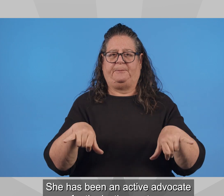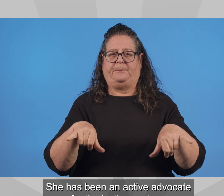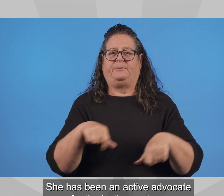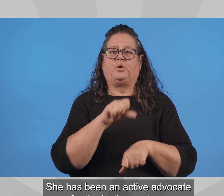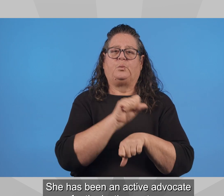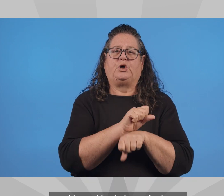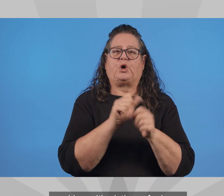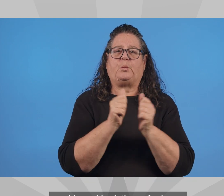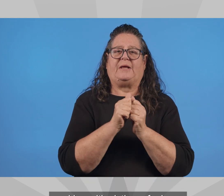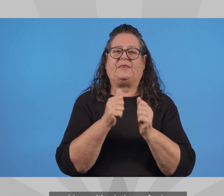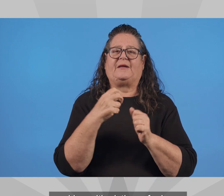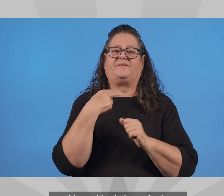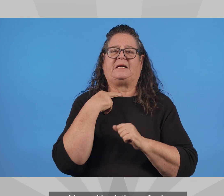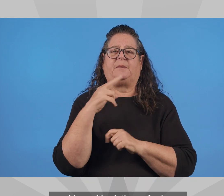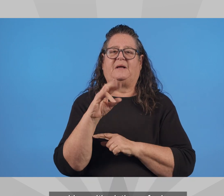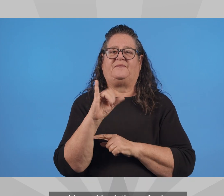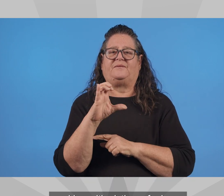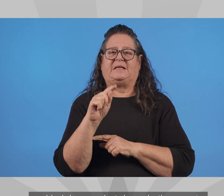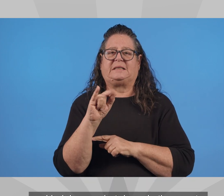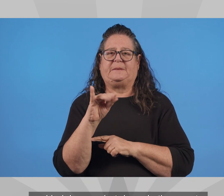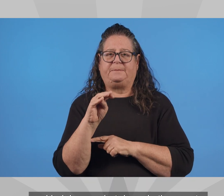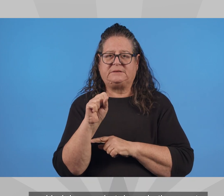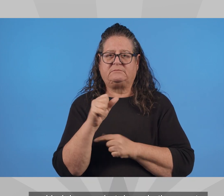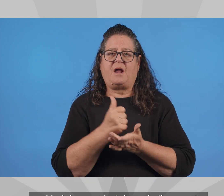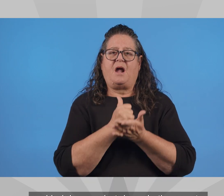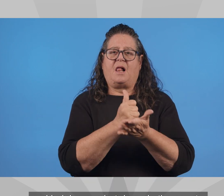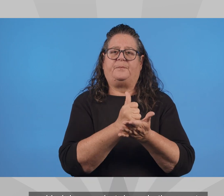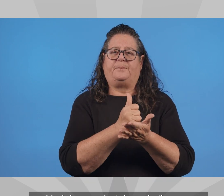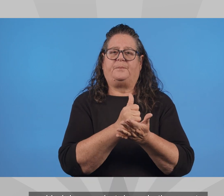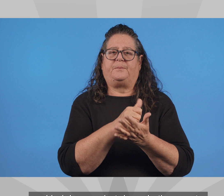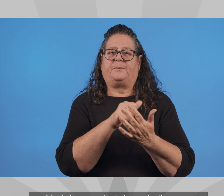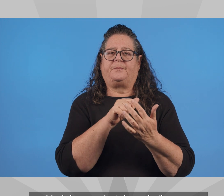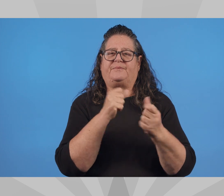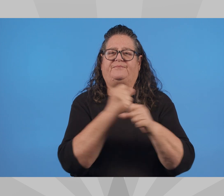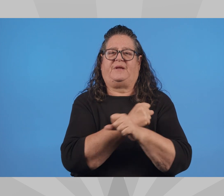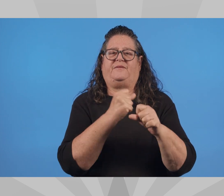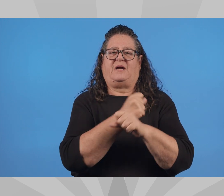system, working with victims of crimes and helping combat drugs in the county.